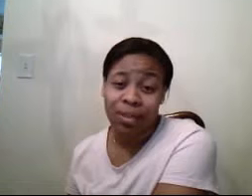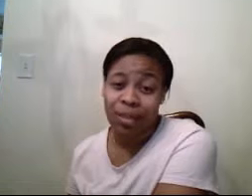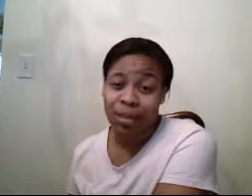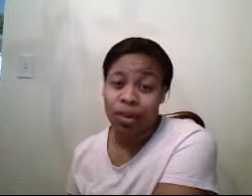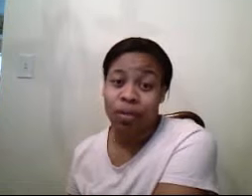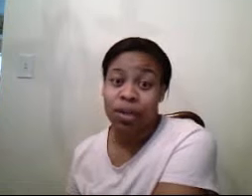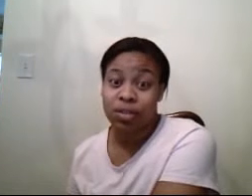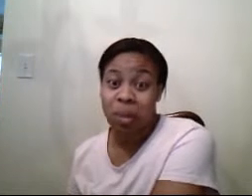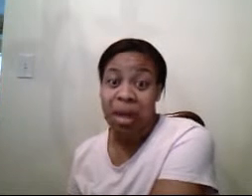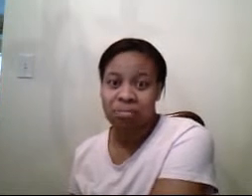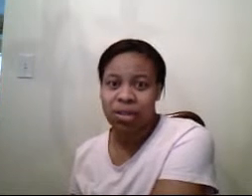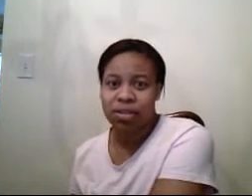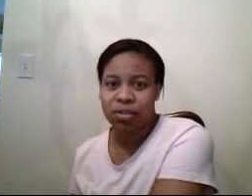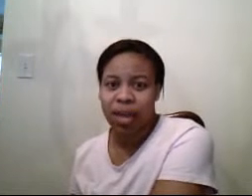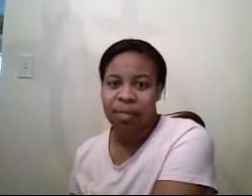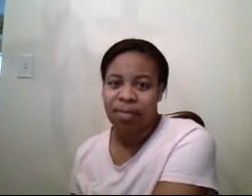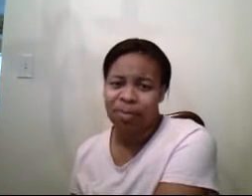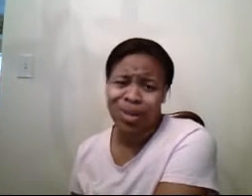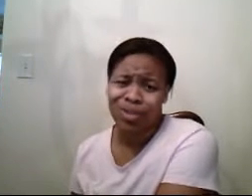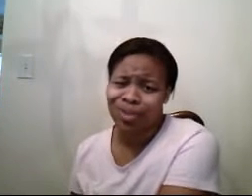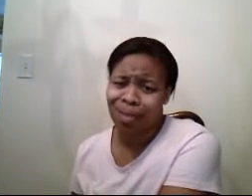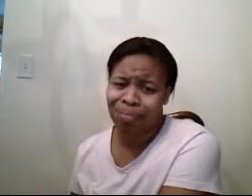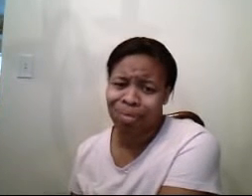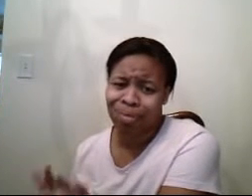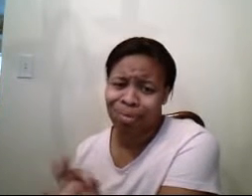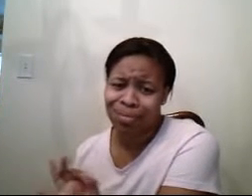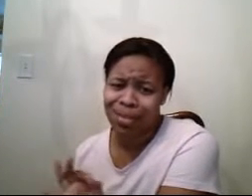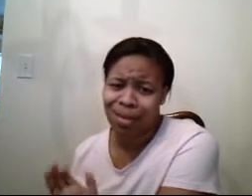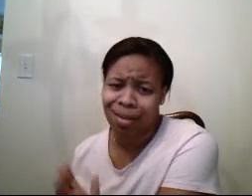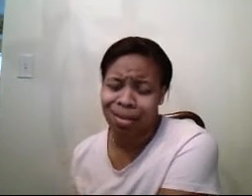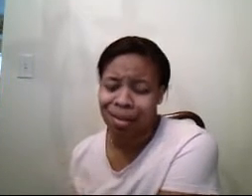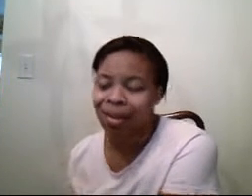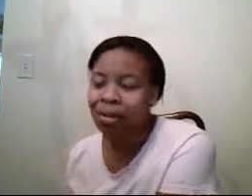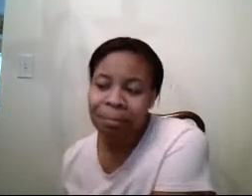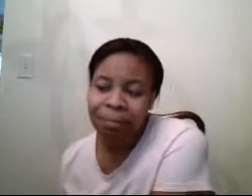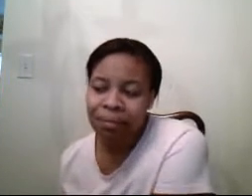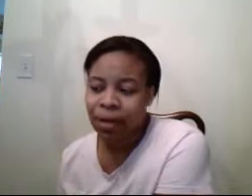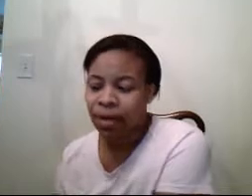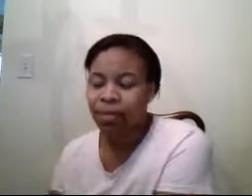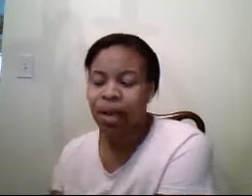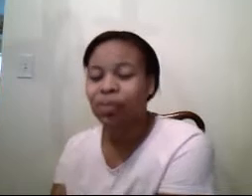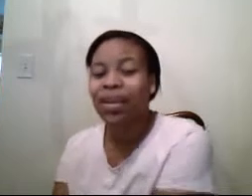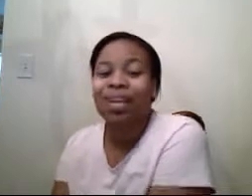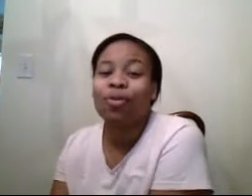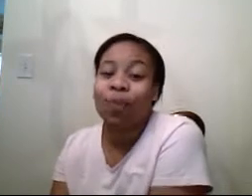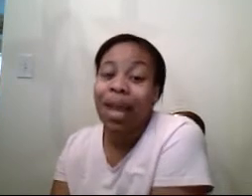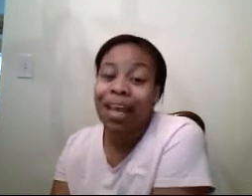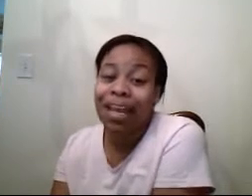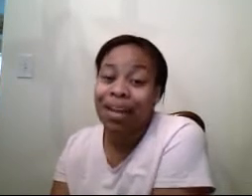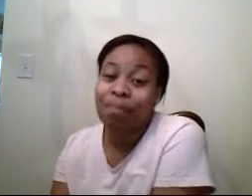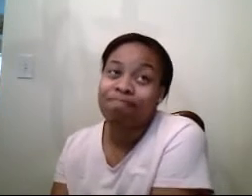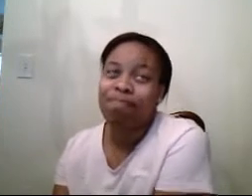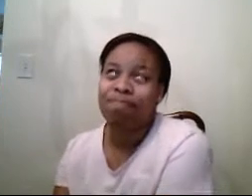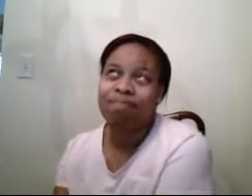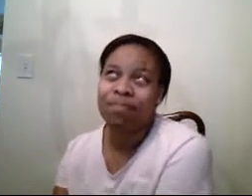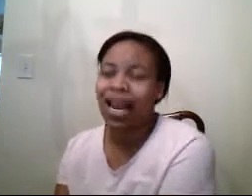is it, when it's wet, it's okay, and when it's dry, it's nothing. I don't know. I don't think either way it